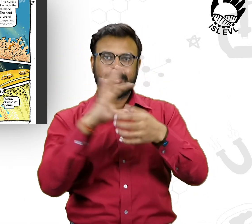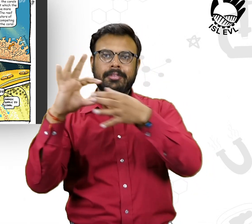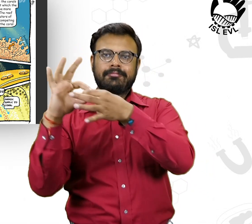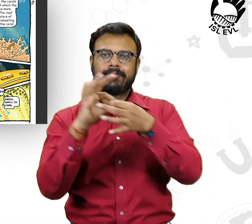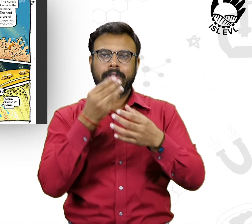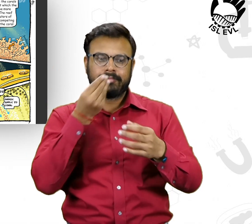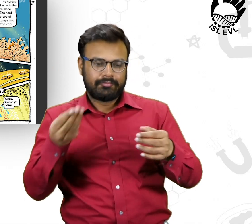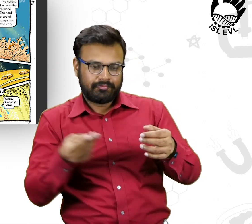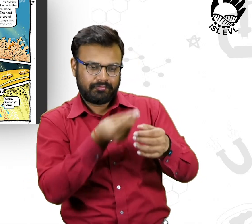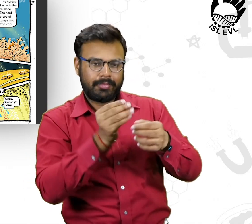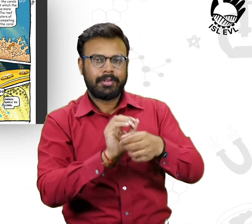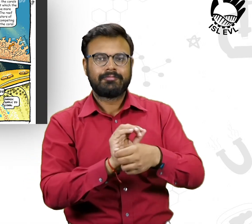days.